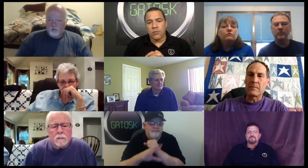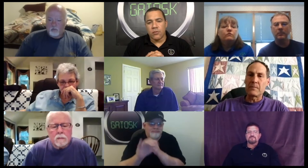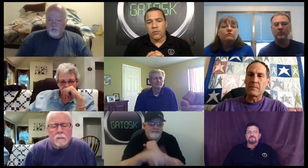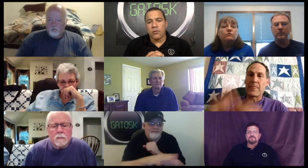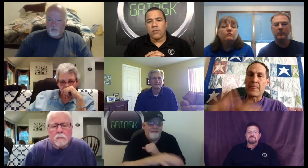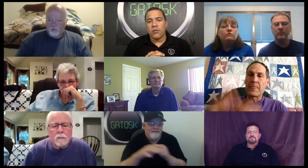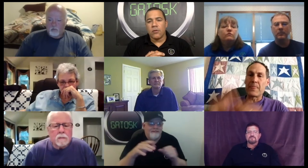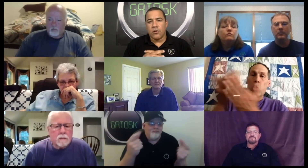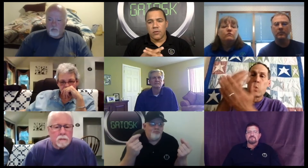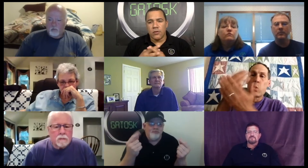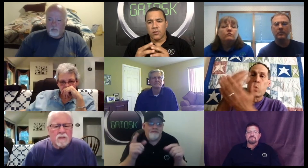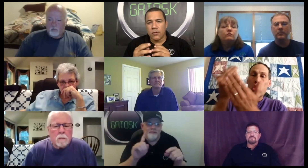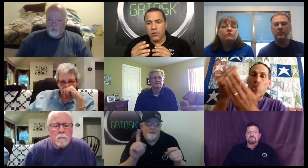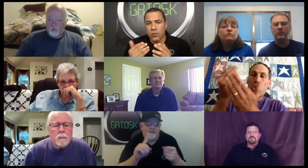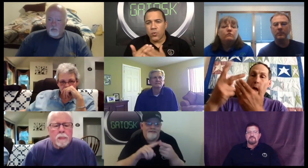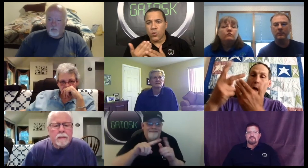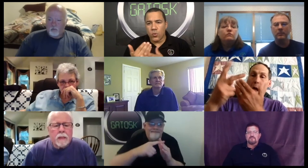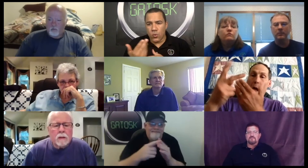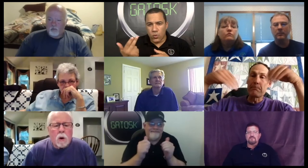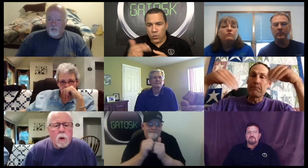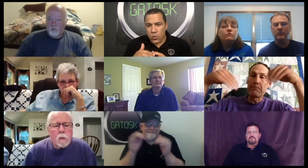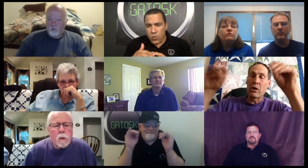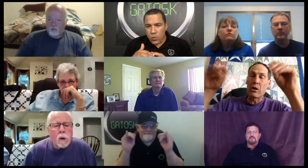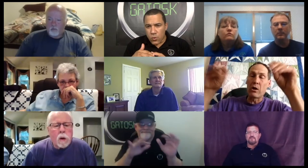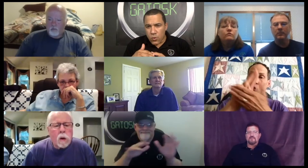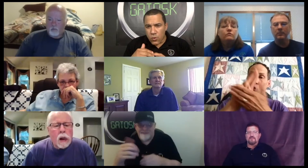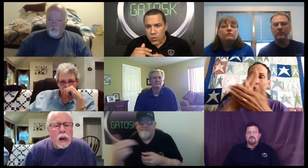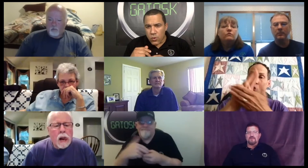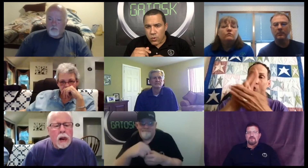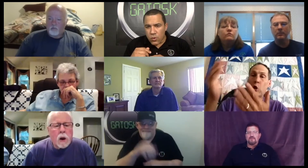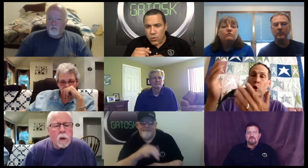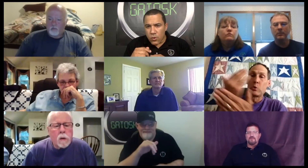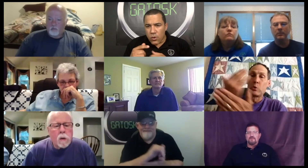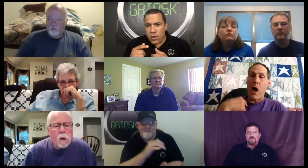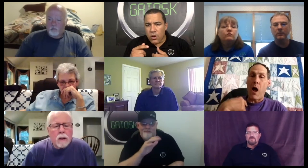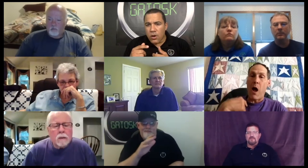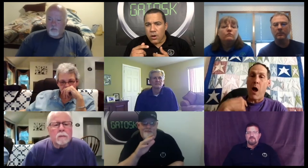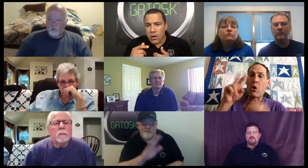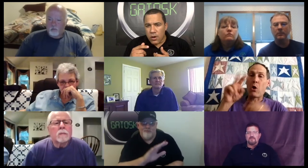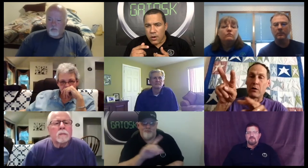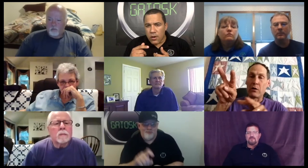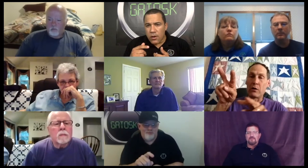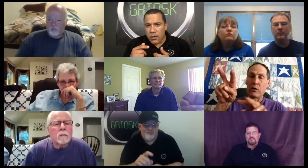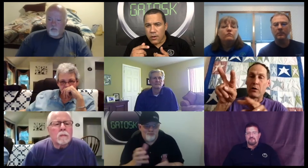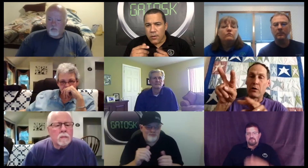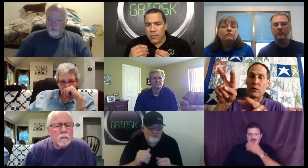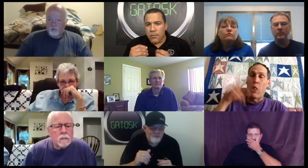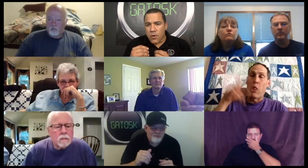I think he's asking about advertising. Like, where do we begin with instructing and training? I think that's his